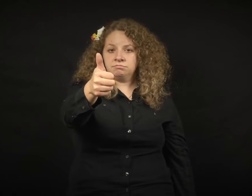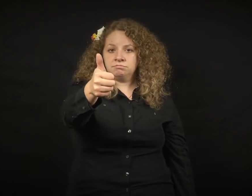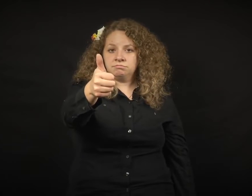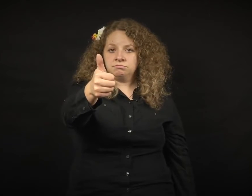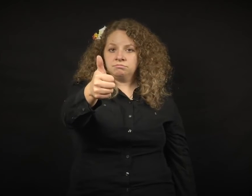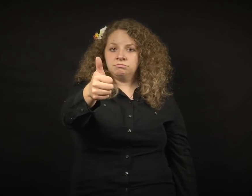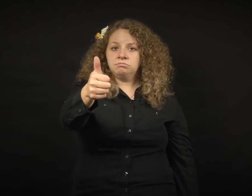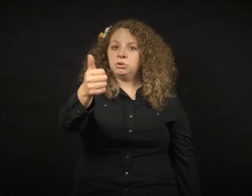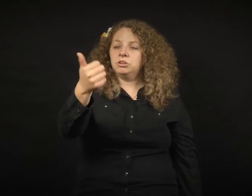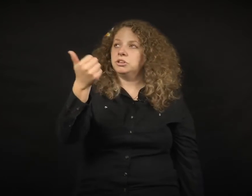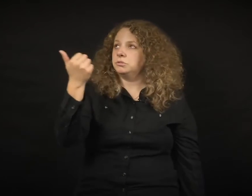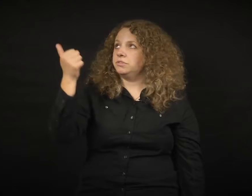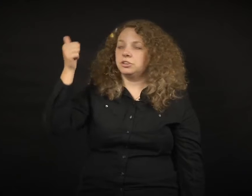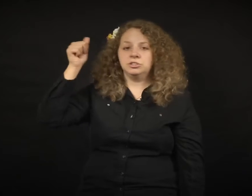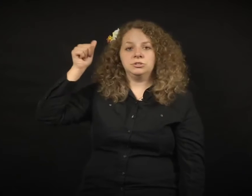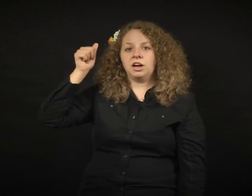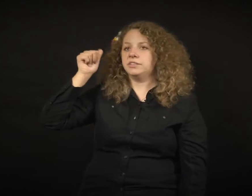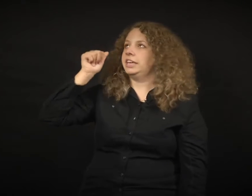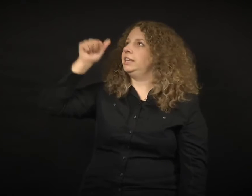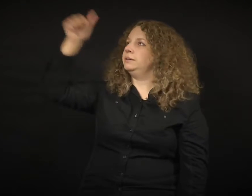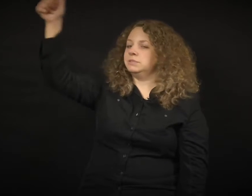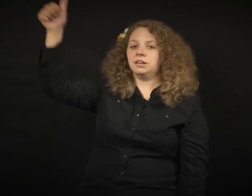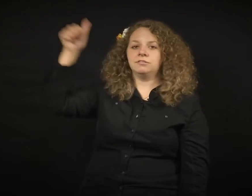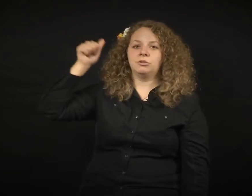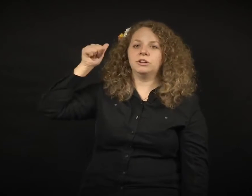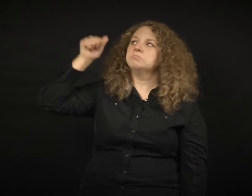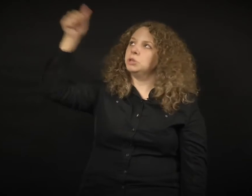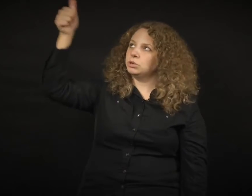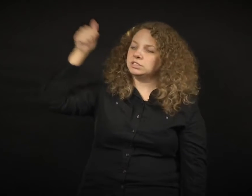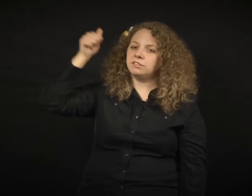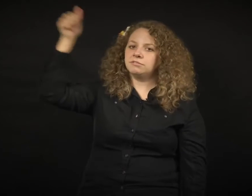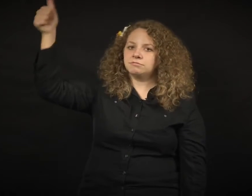Or you could refer to God like himself or yourself.